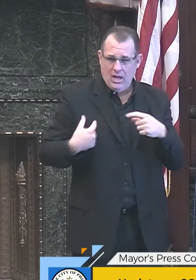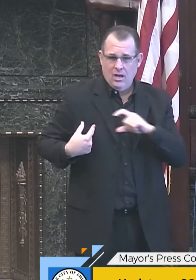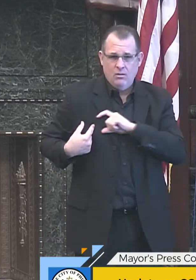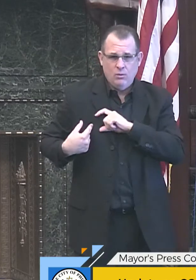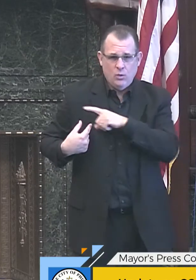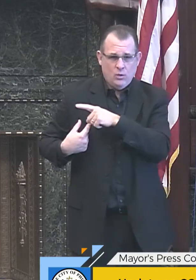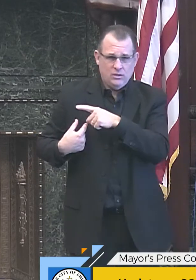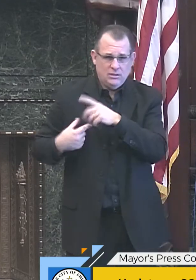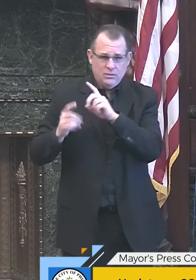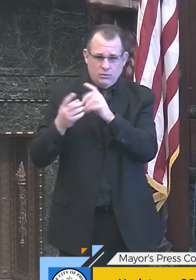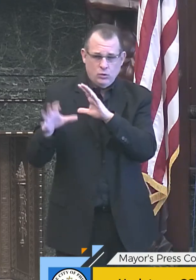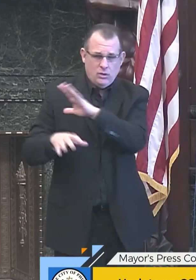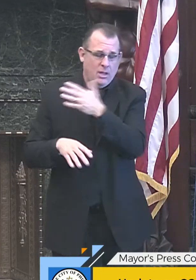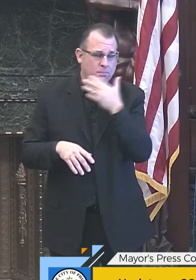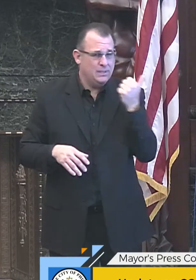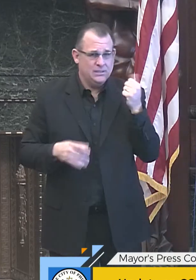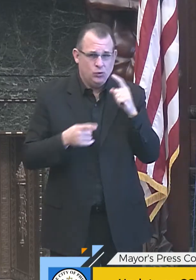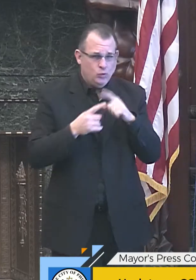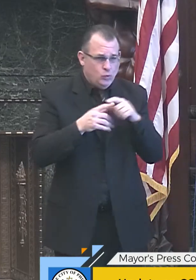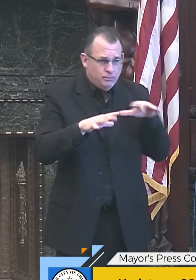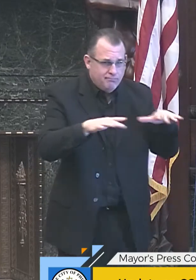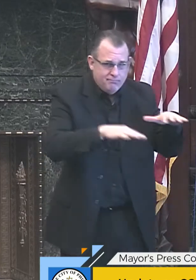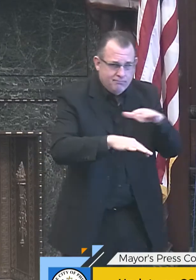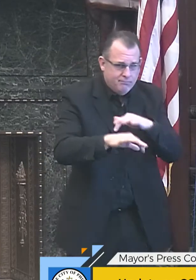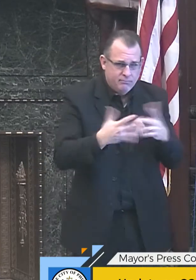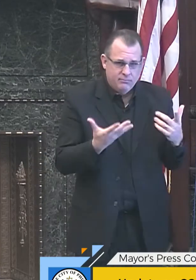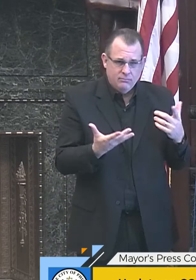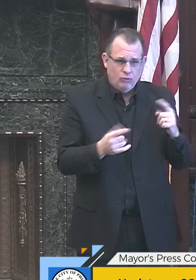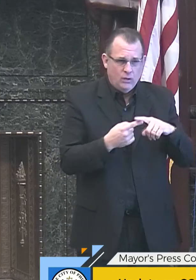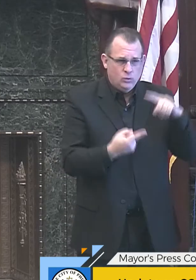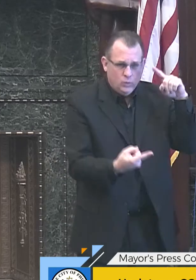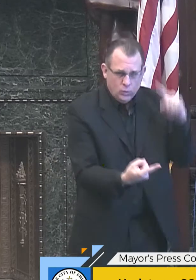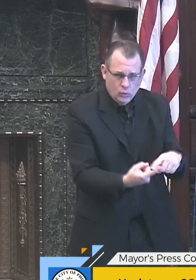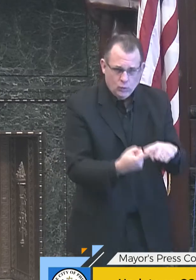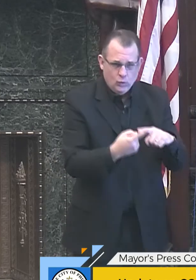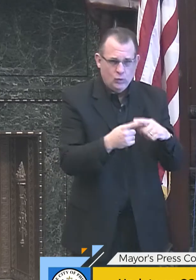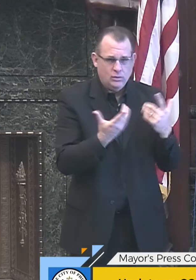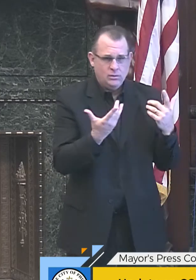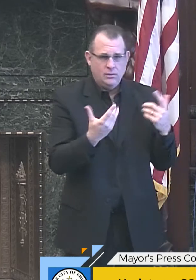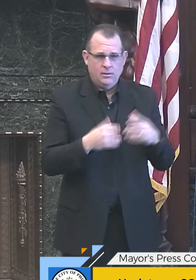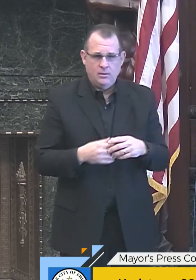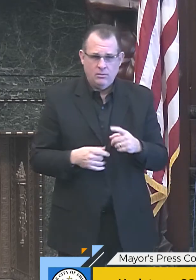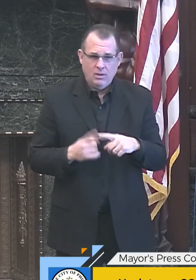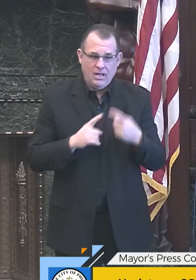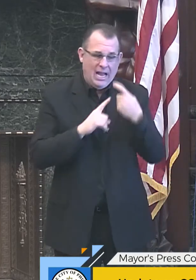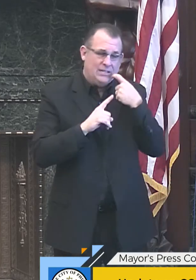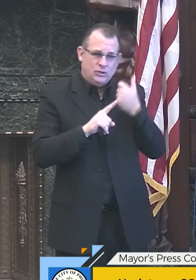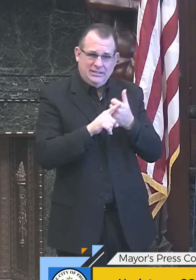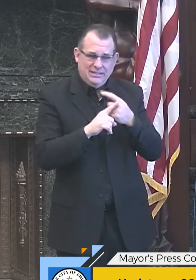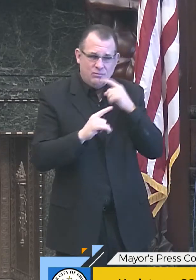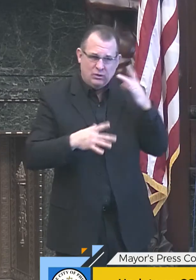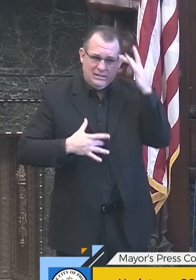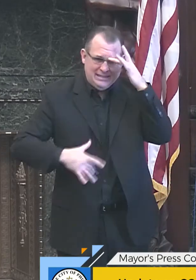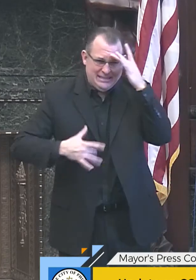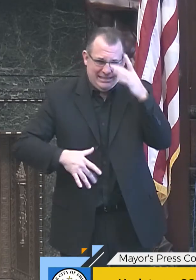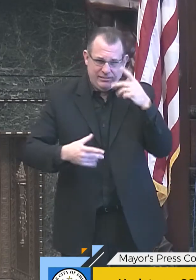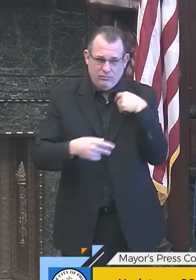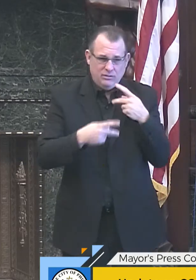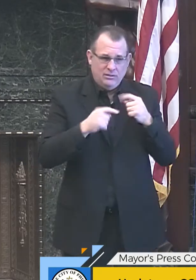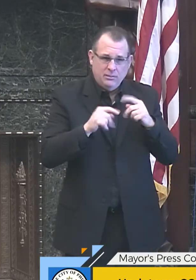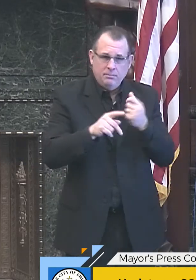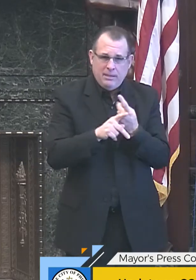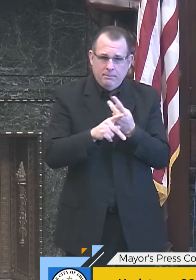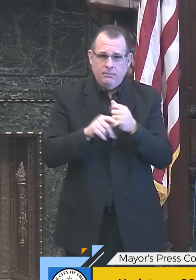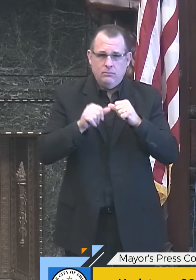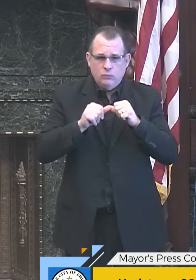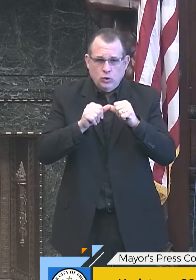to discourage dealing, but addiction's a disease, and we're going to continue to try and combat this